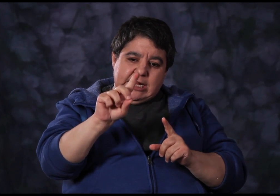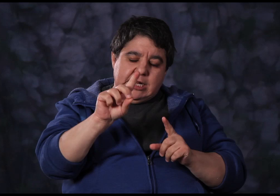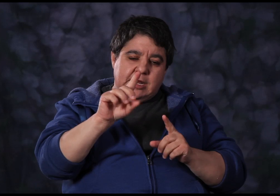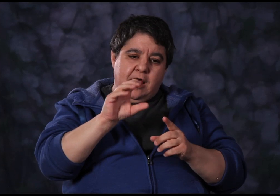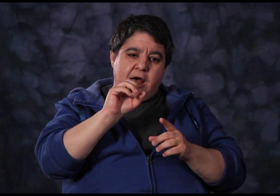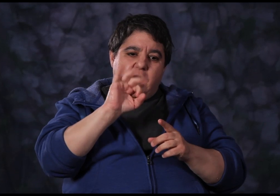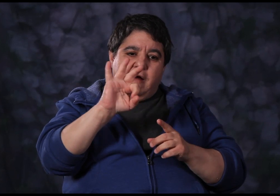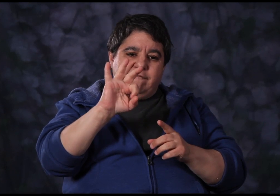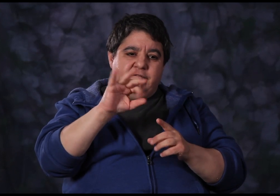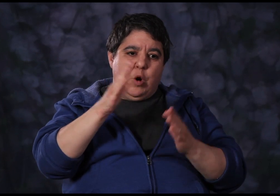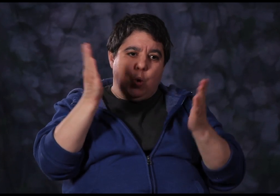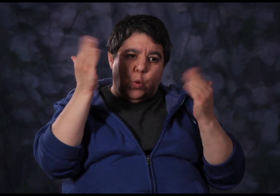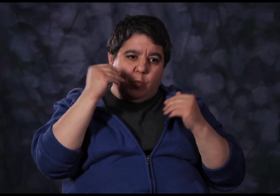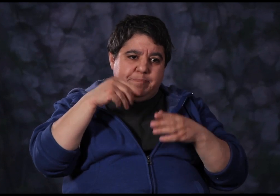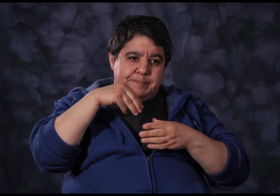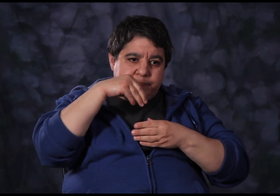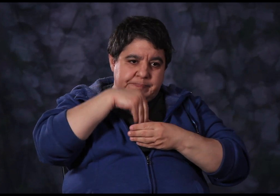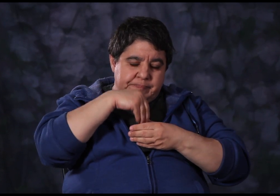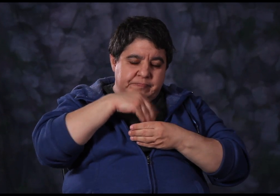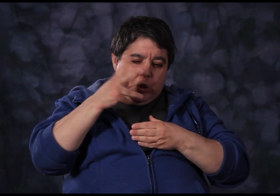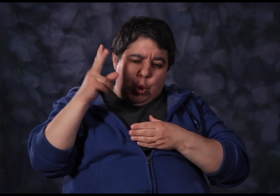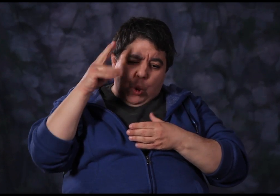Sometimes there's just a tiny seed of hope.